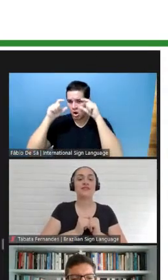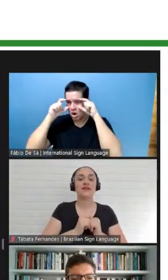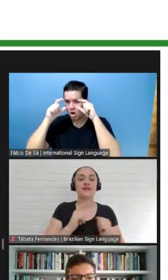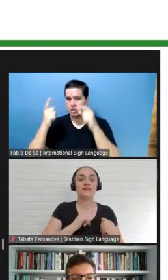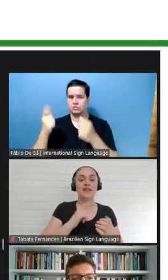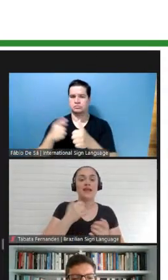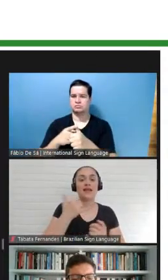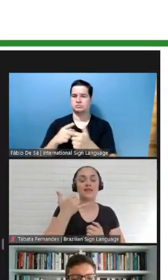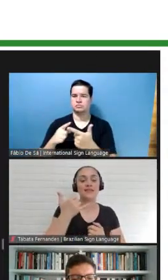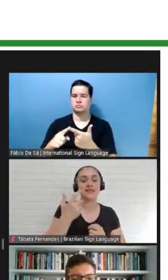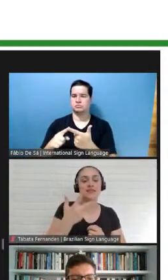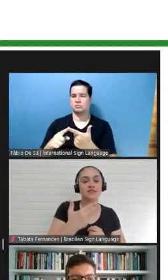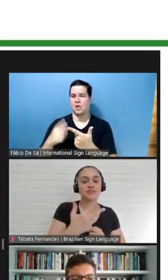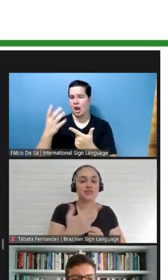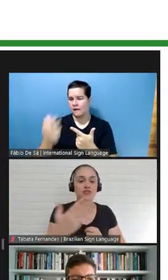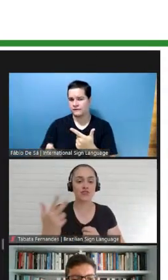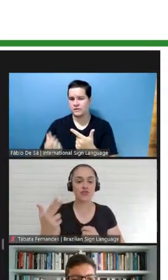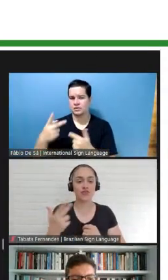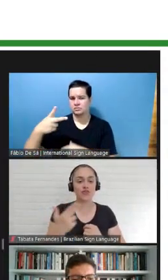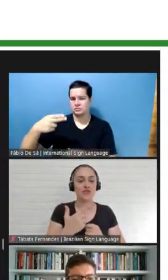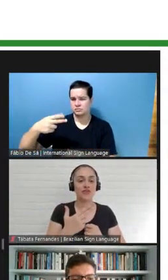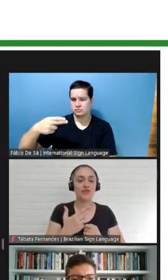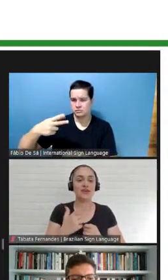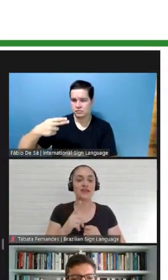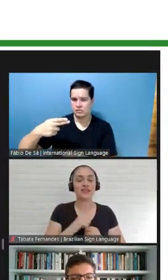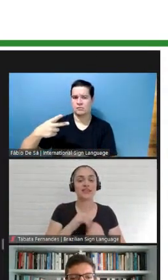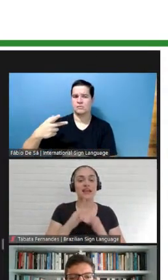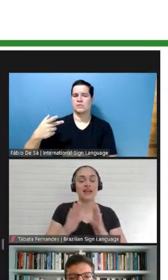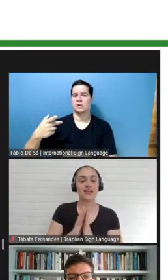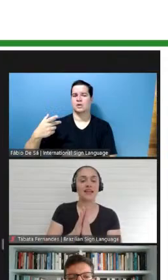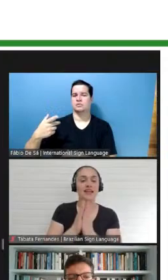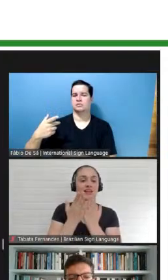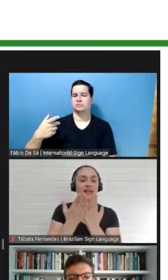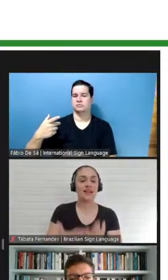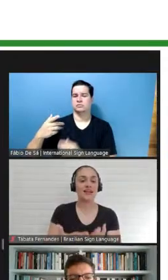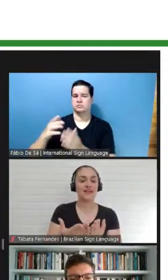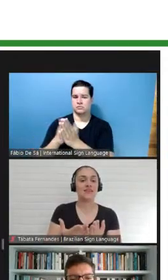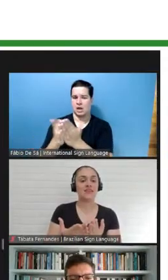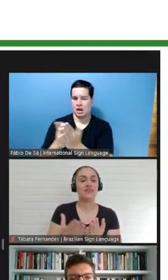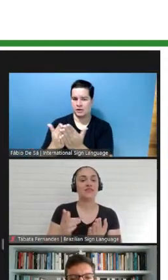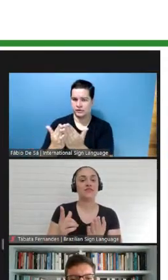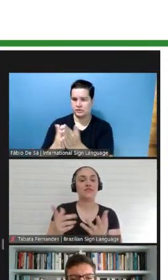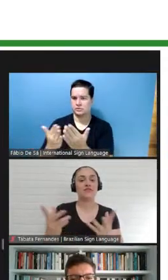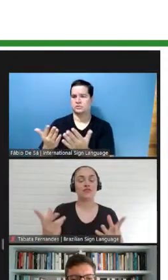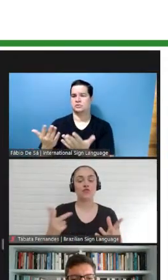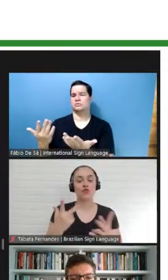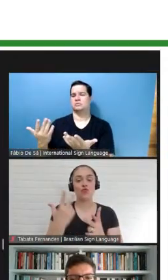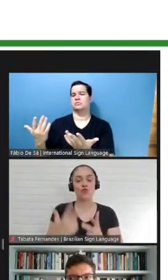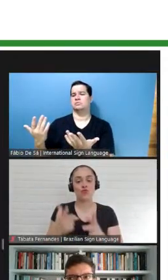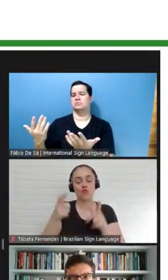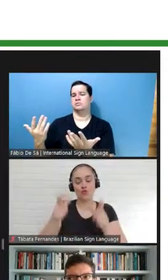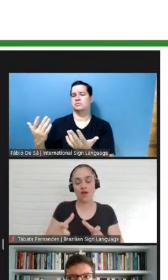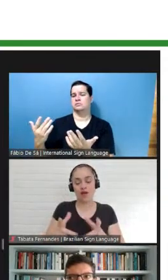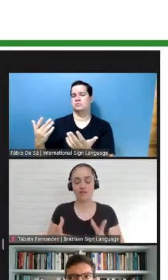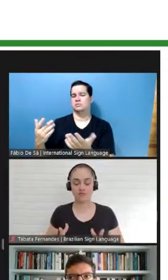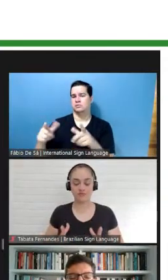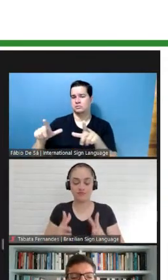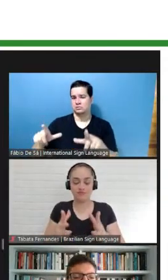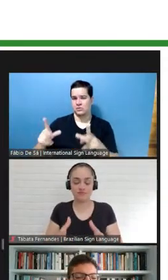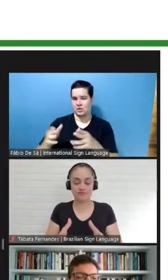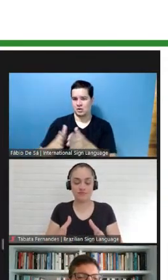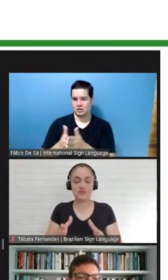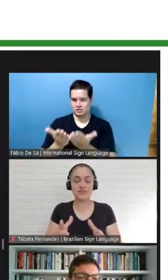low-tech. And you'd be surprised at how much low-tech can actually impact on students being able to be included in an